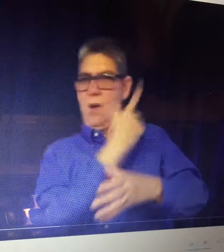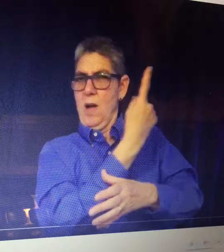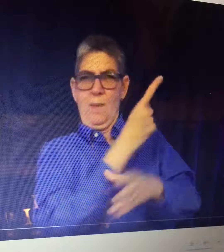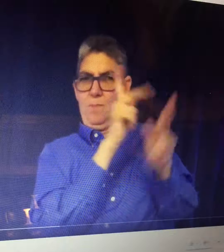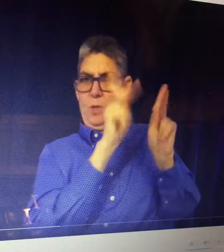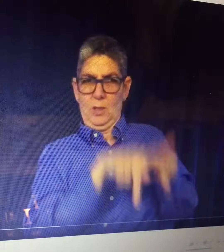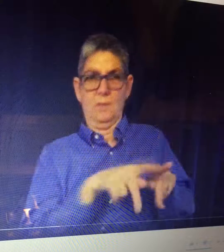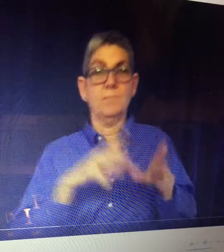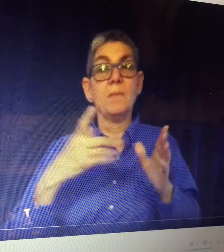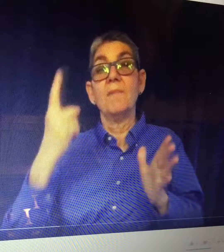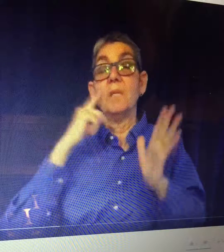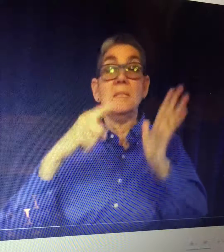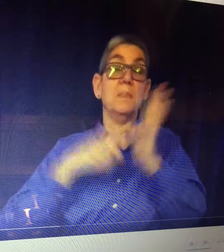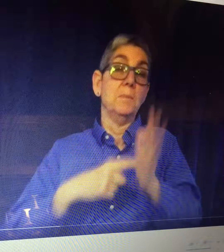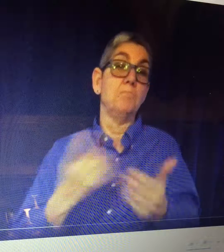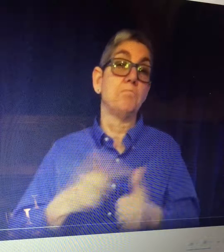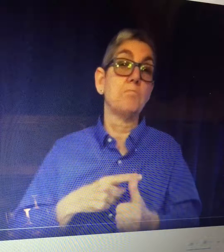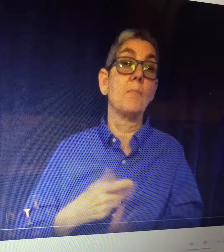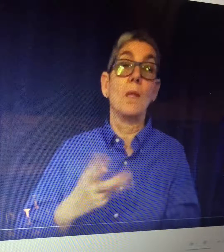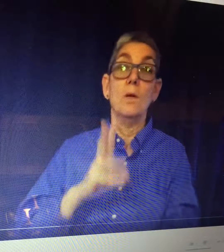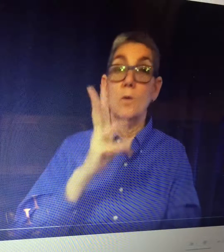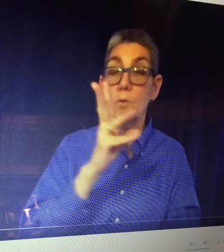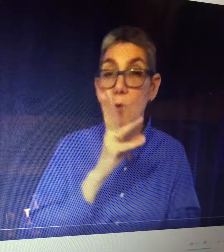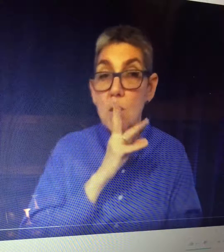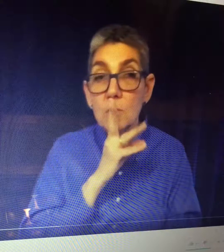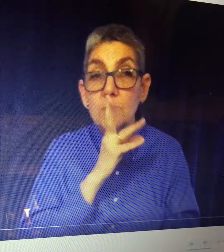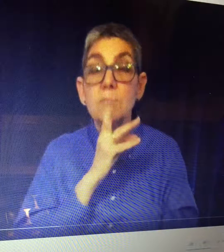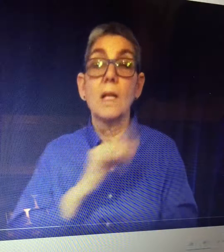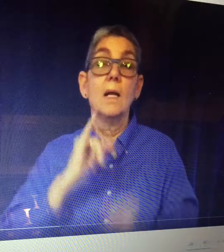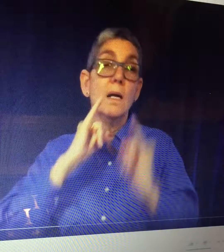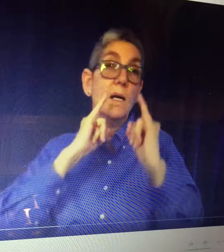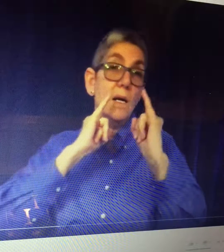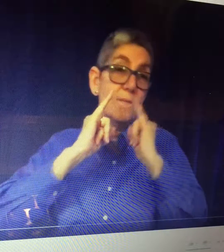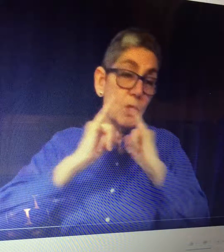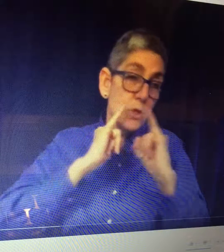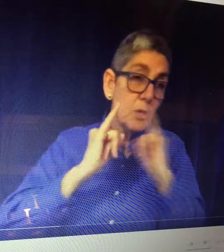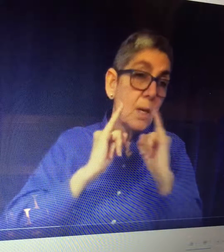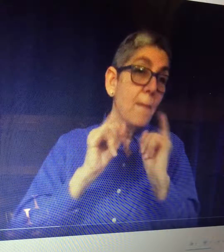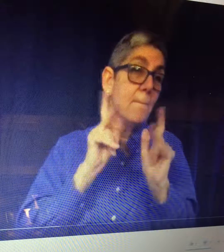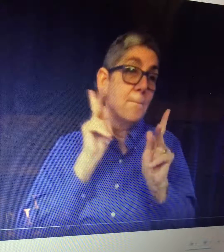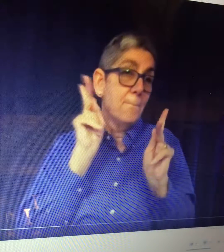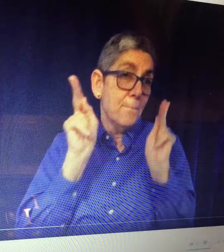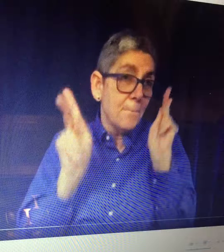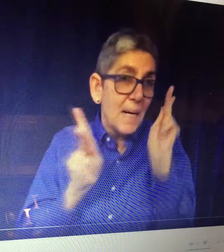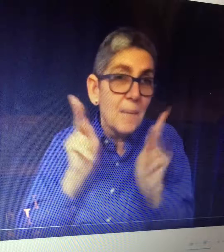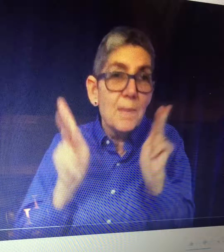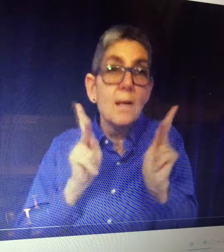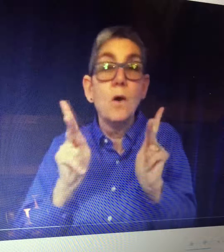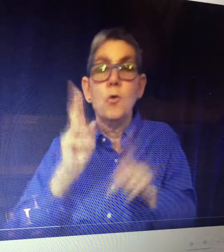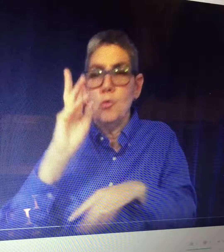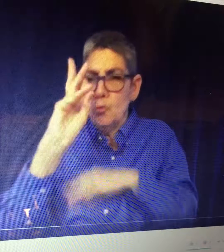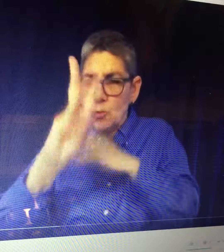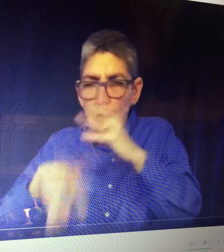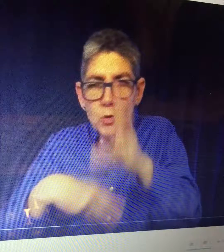What's important for discussion? There's a large group, and I wanted to show you all. Water, interview,